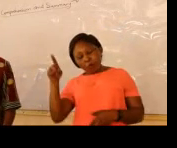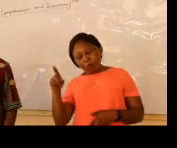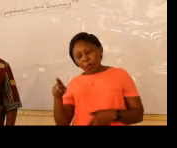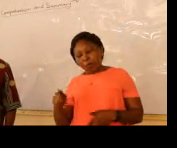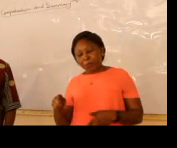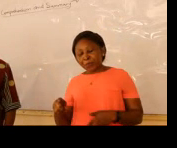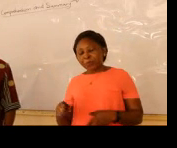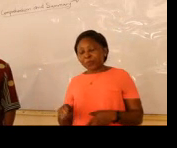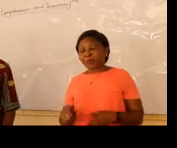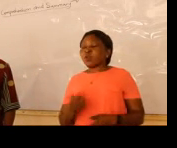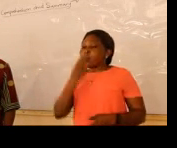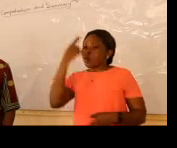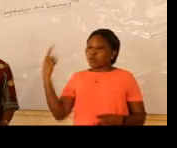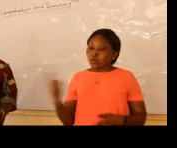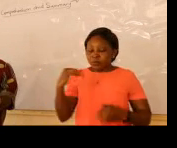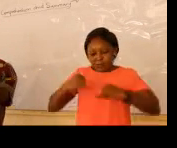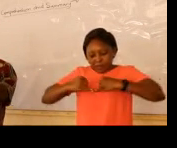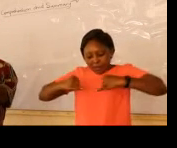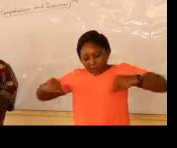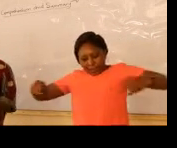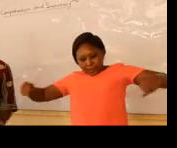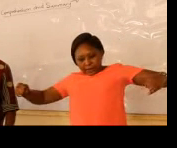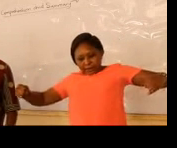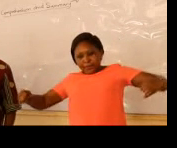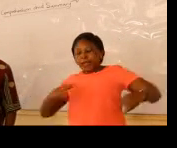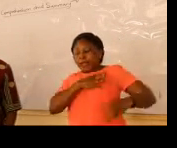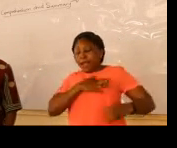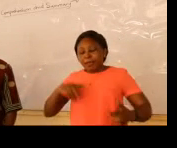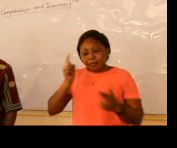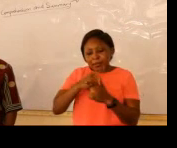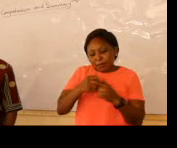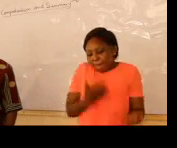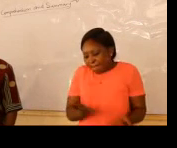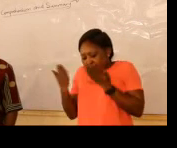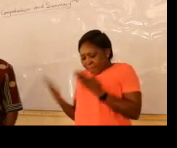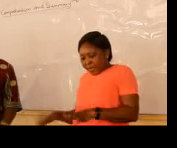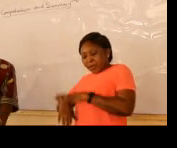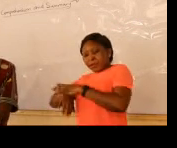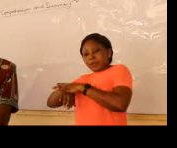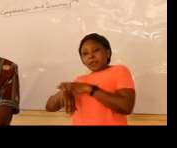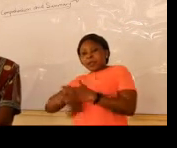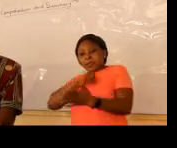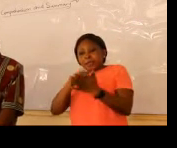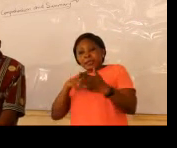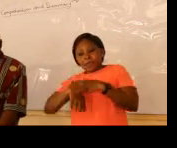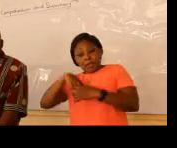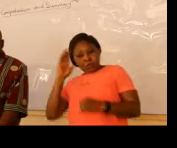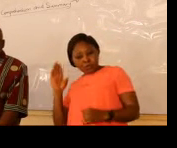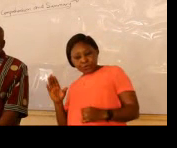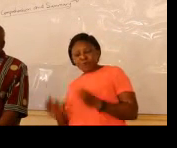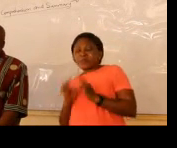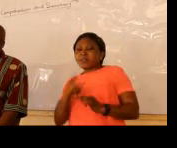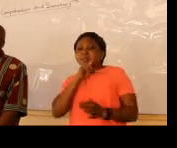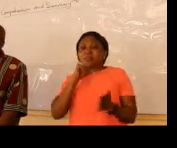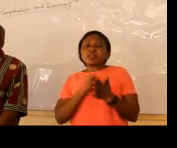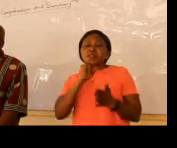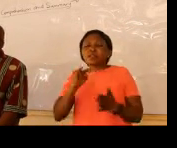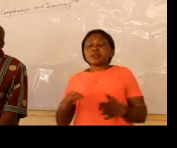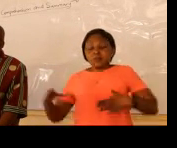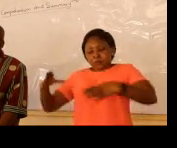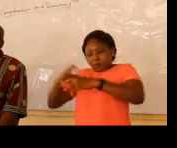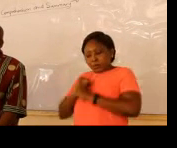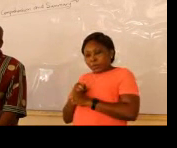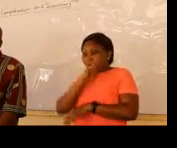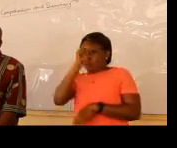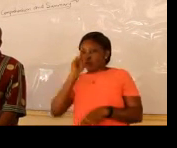it and then extract it. If it is summary question,